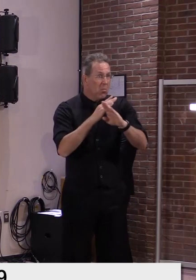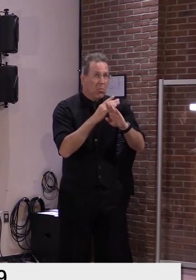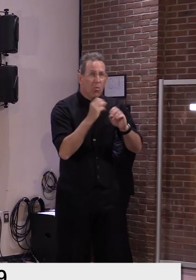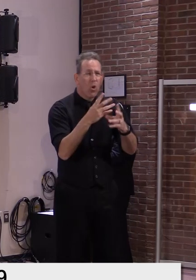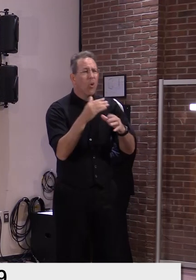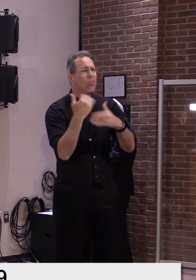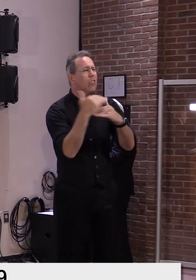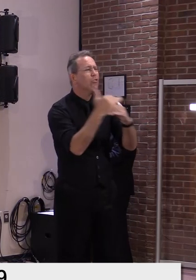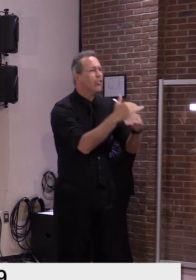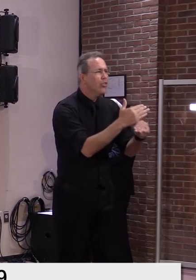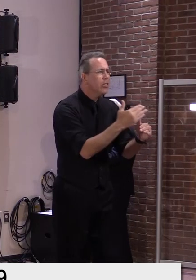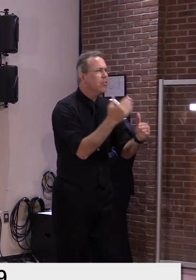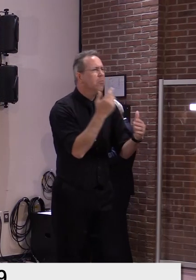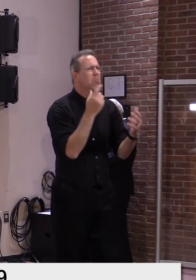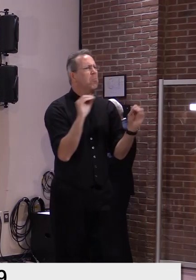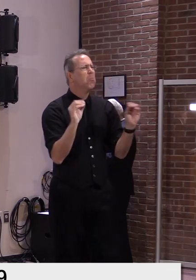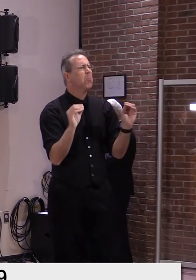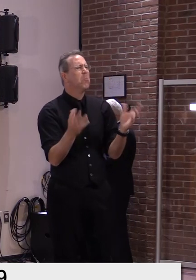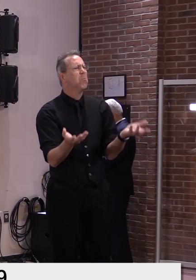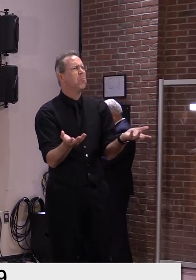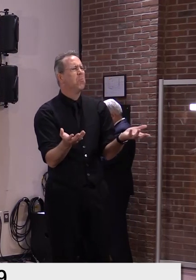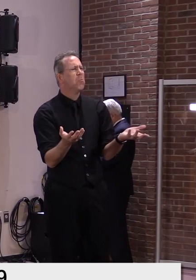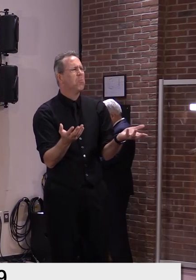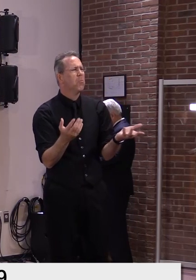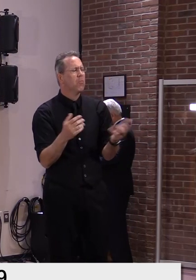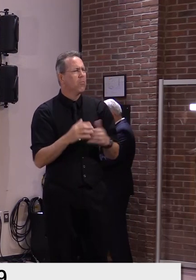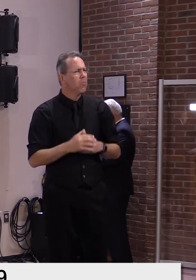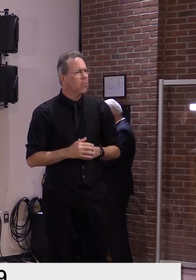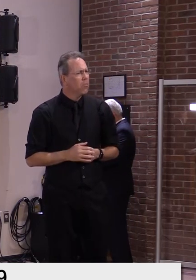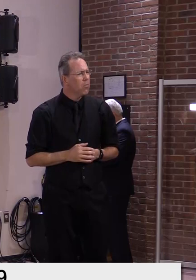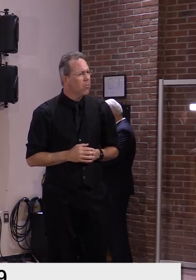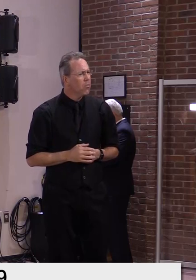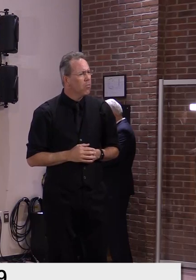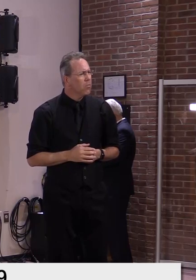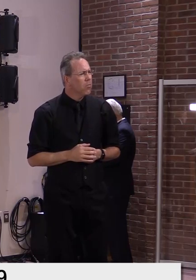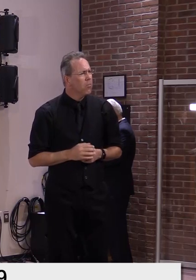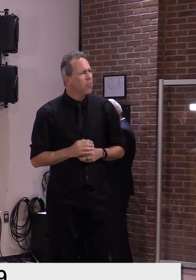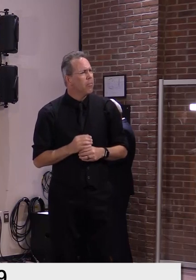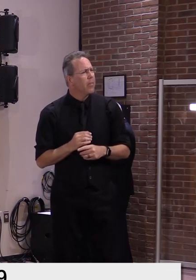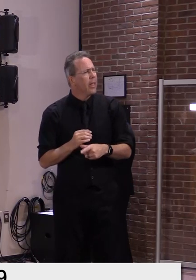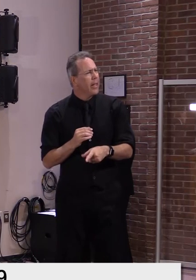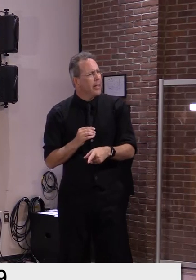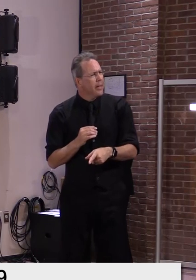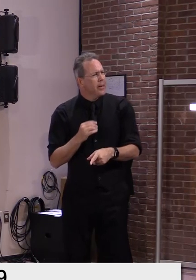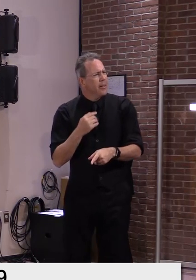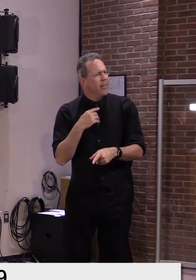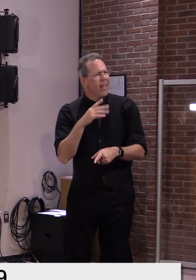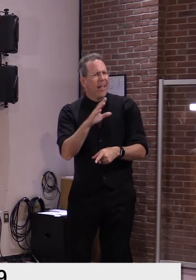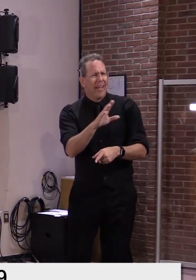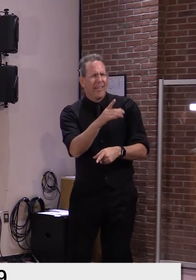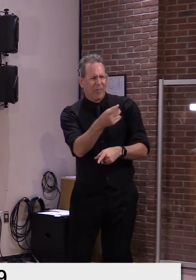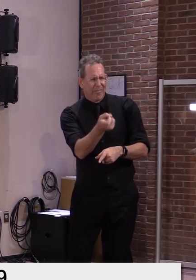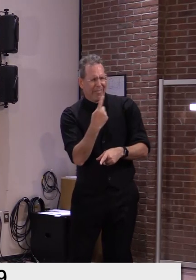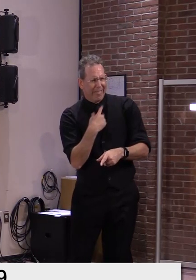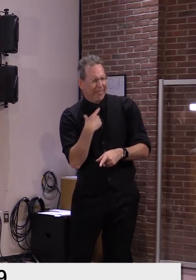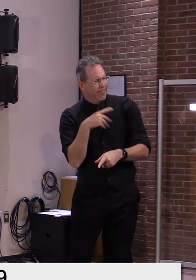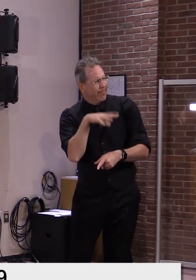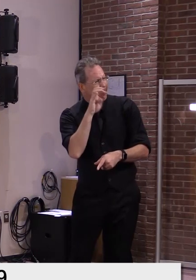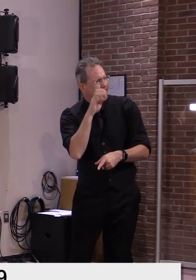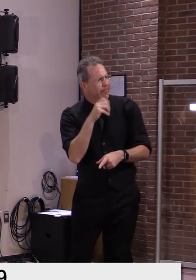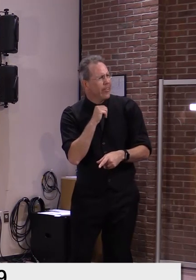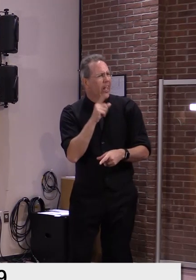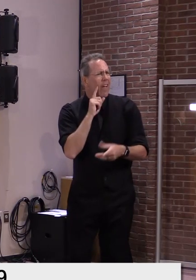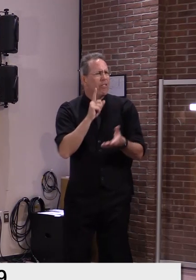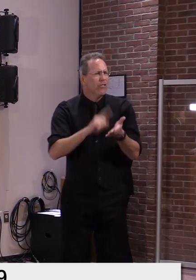We can take a little bit deeper dive, see if there's a miscommunication somewhere, but we've been in a modified level two for some time